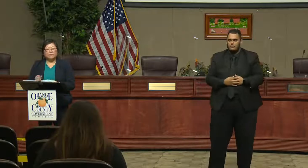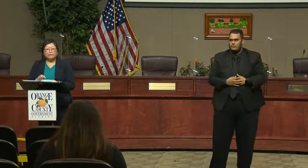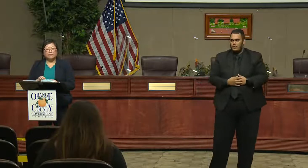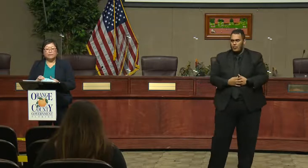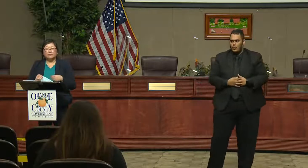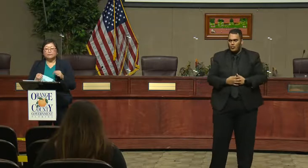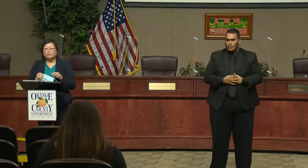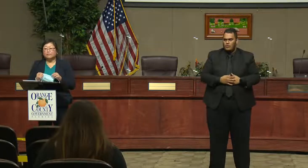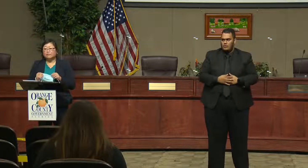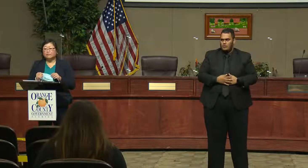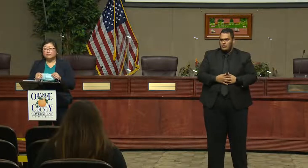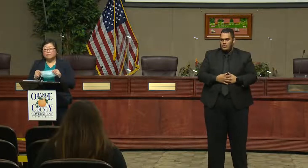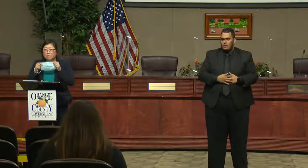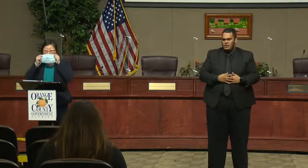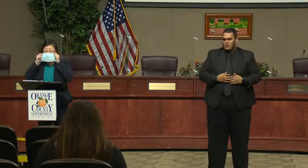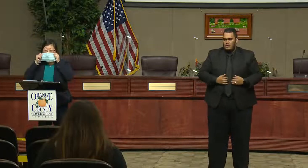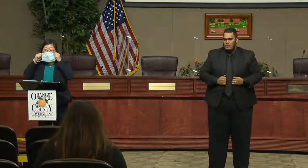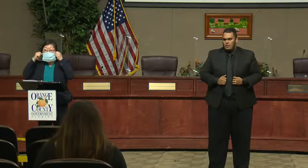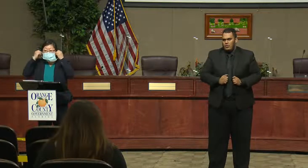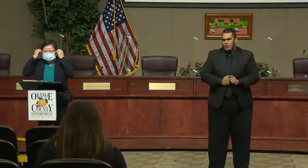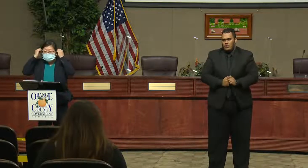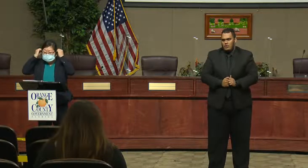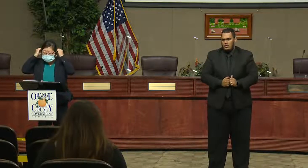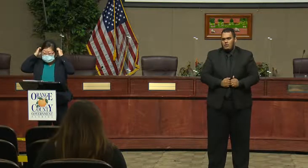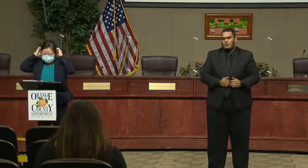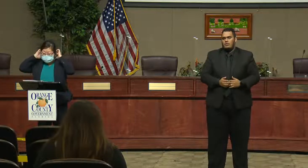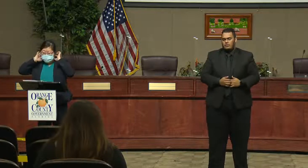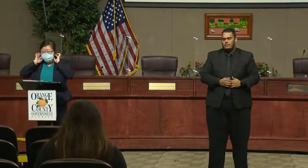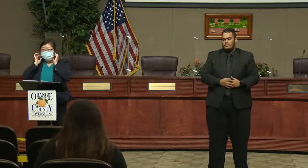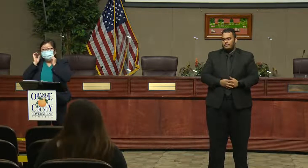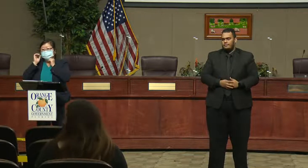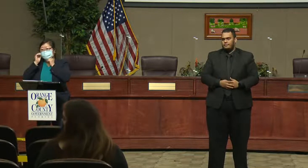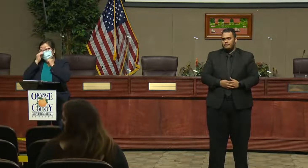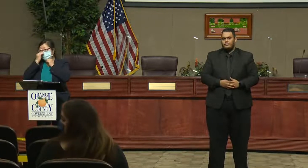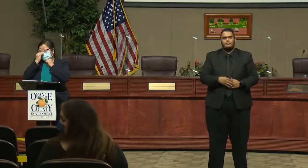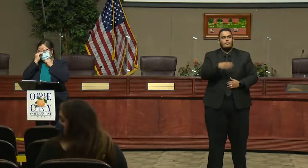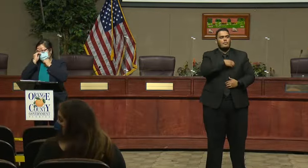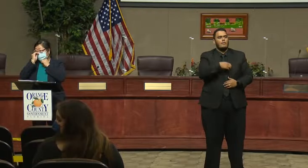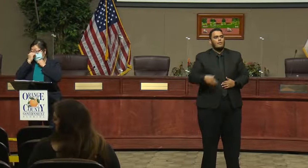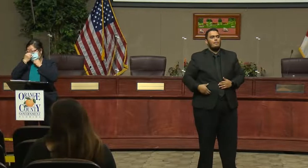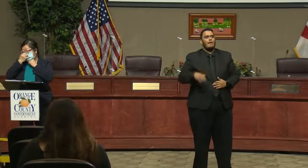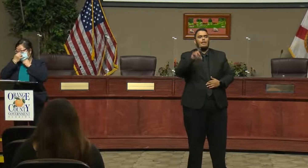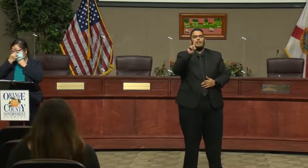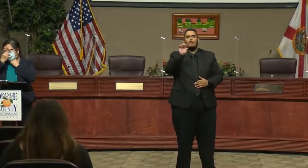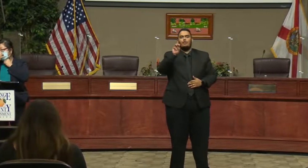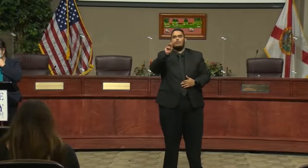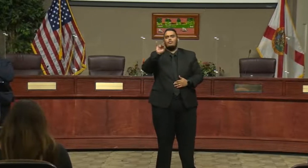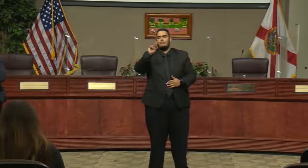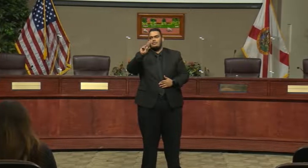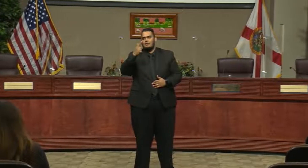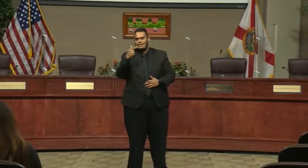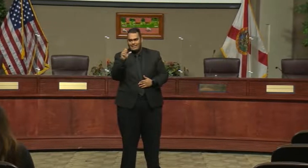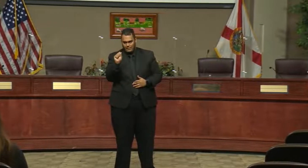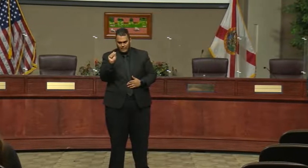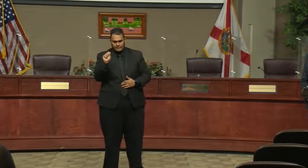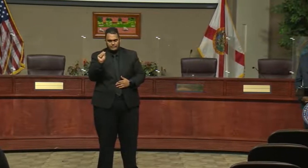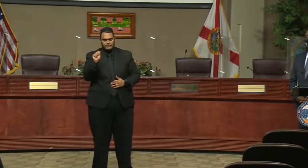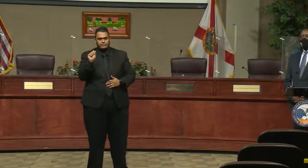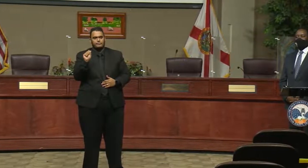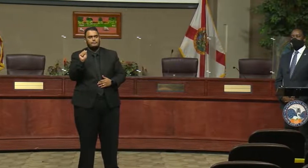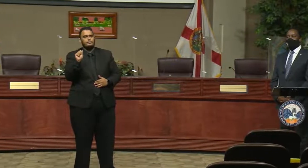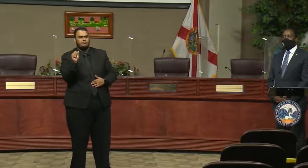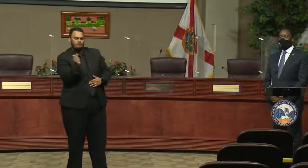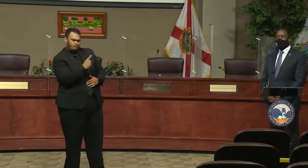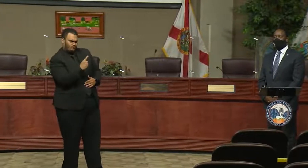Lara Greenberg, Fox 35. This question is for Mayor Demings. I'm just wondering how or whether the links